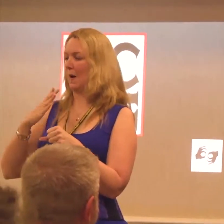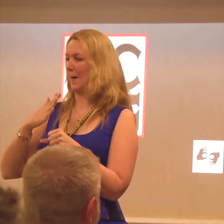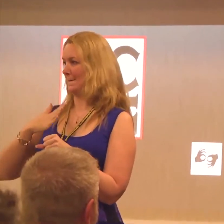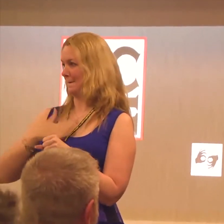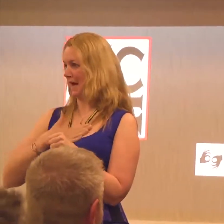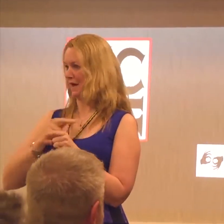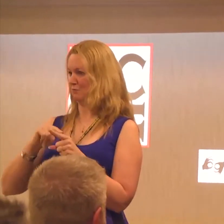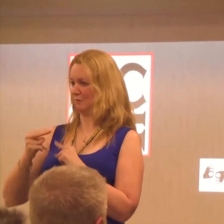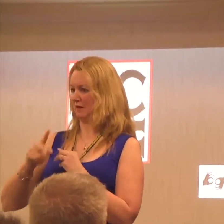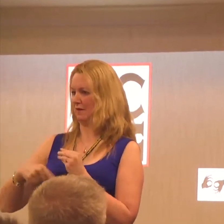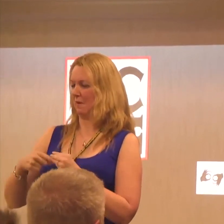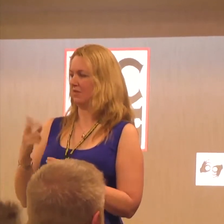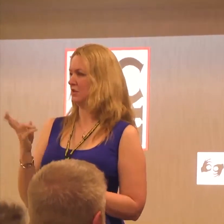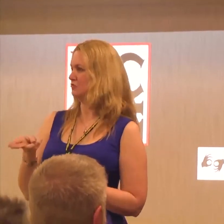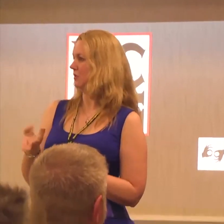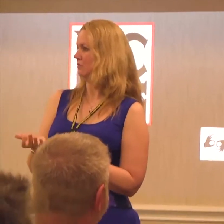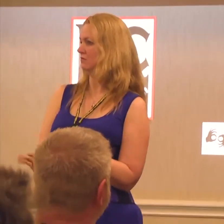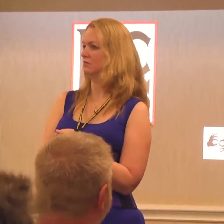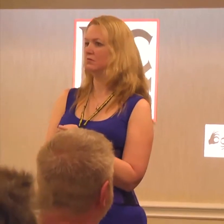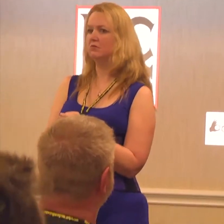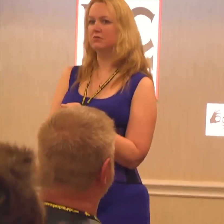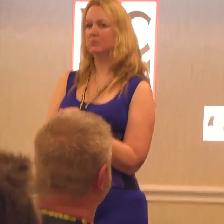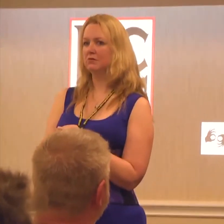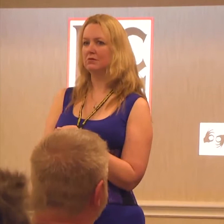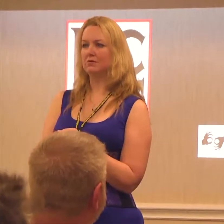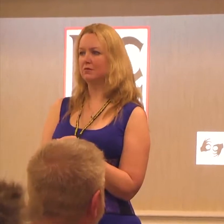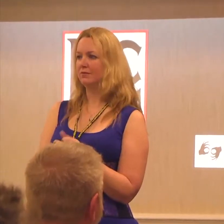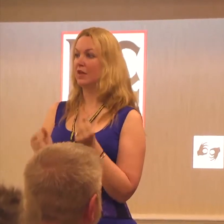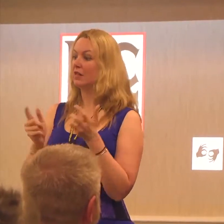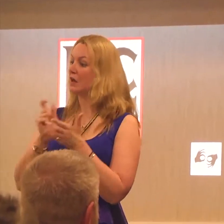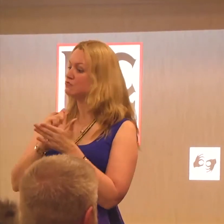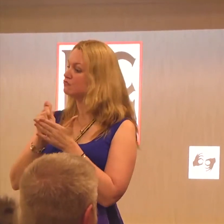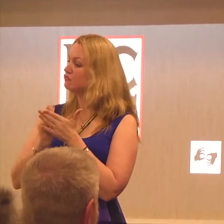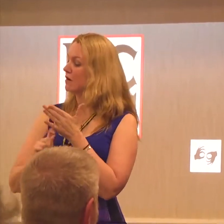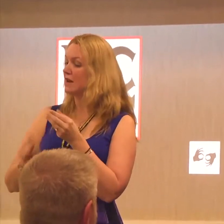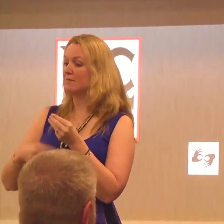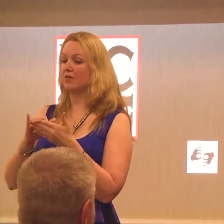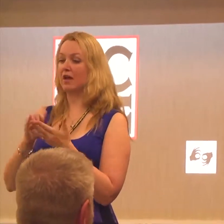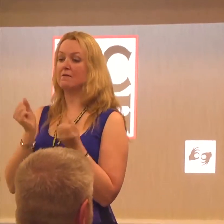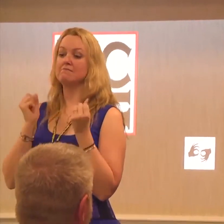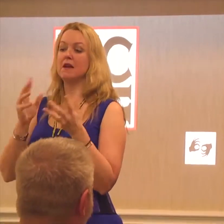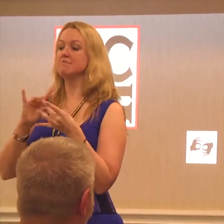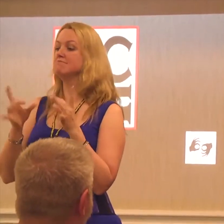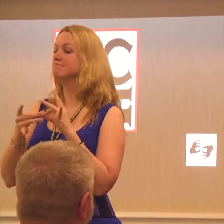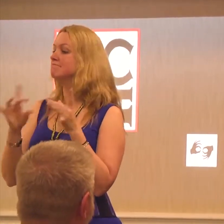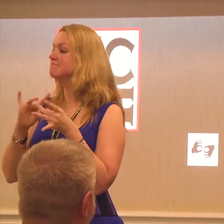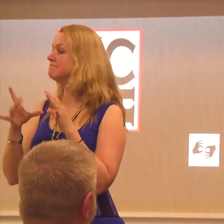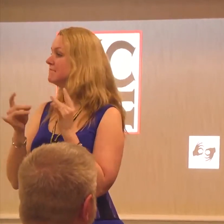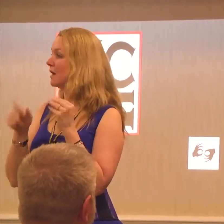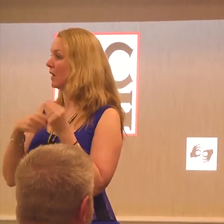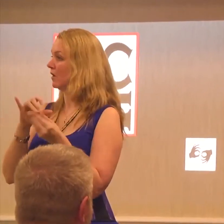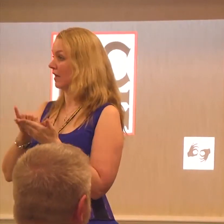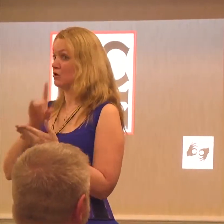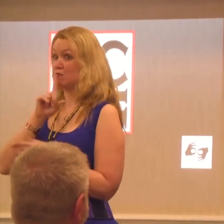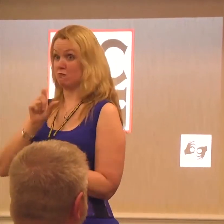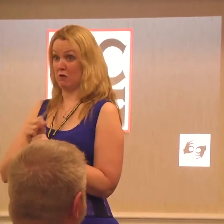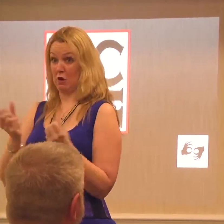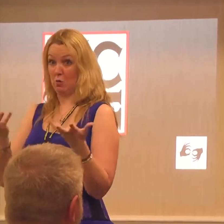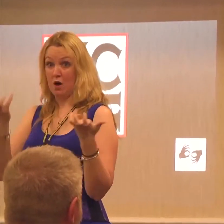of this community. There has been much written about it and much said about it. And if you really want to know,